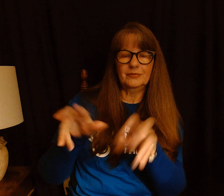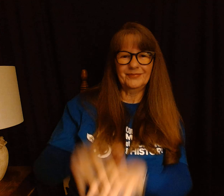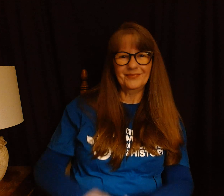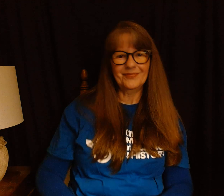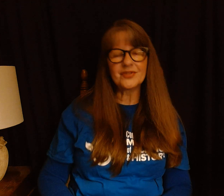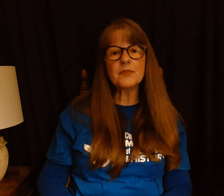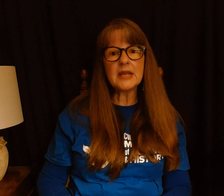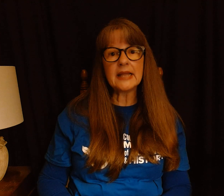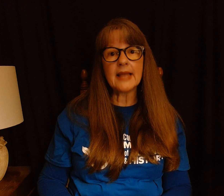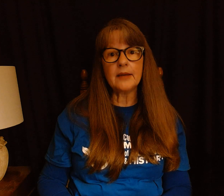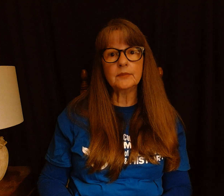Something like that.